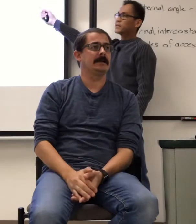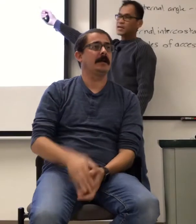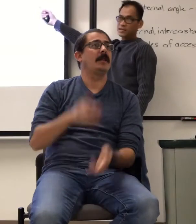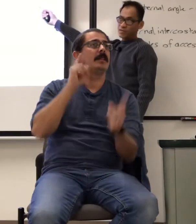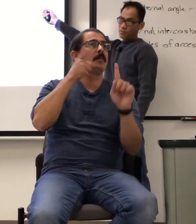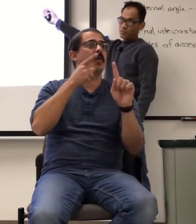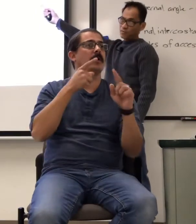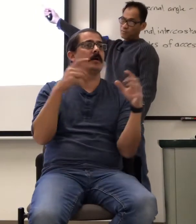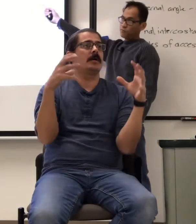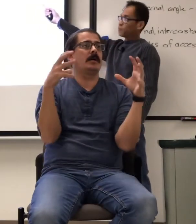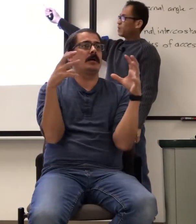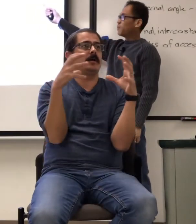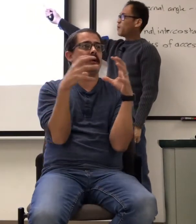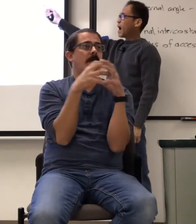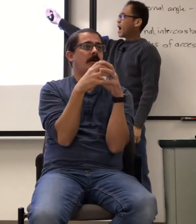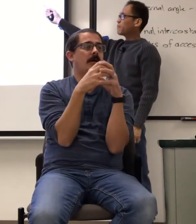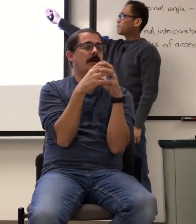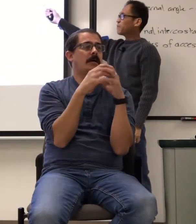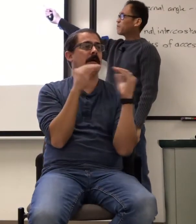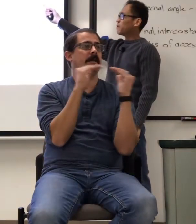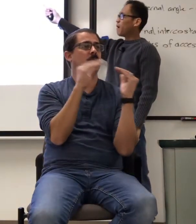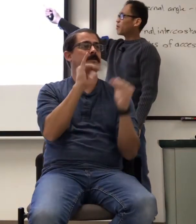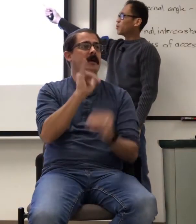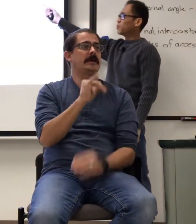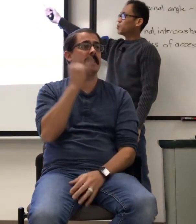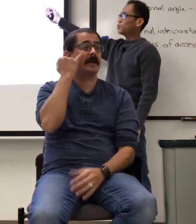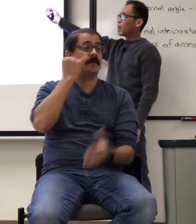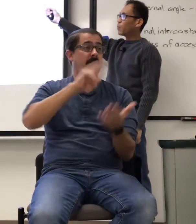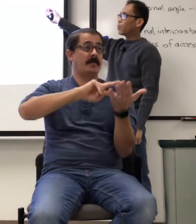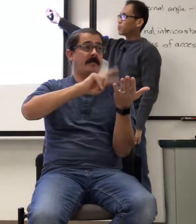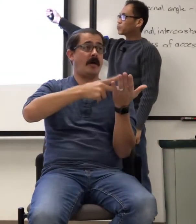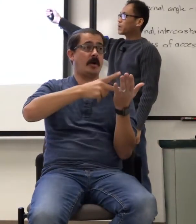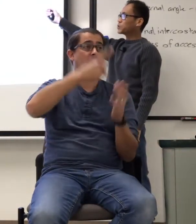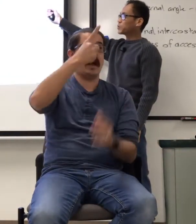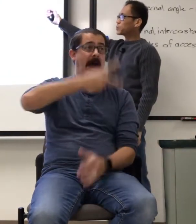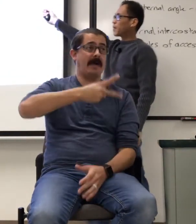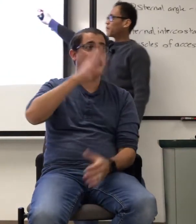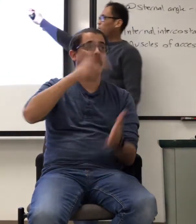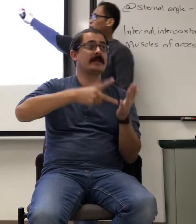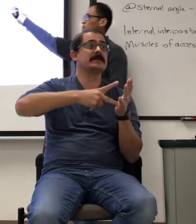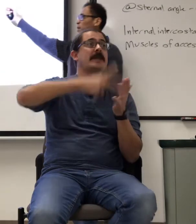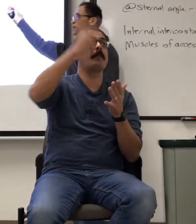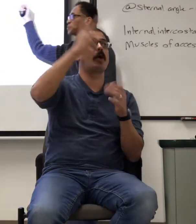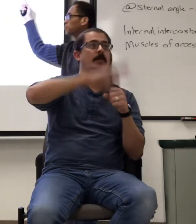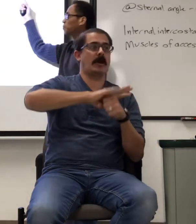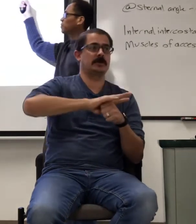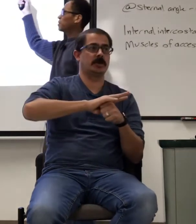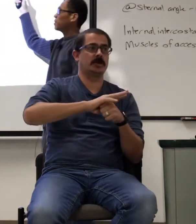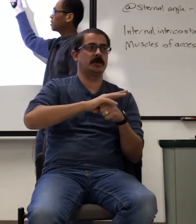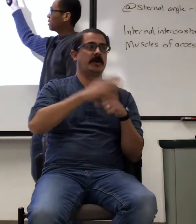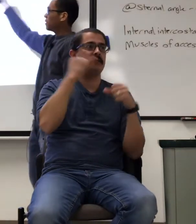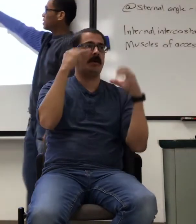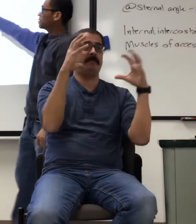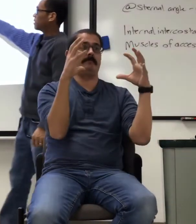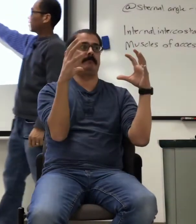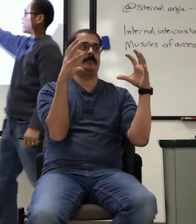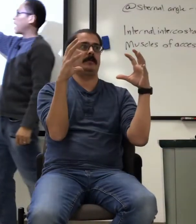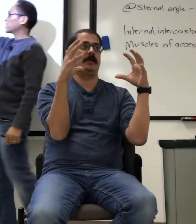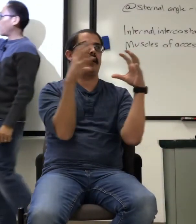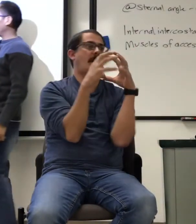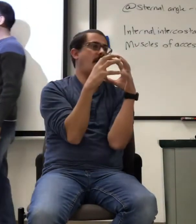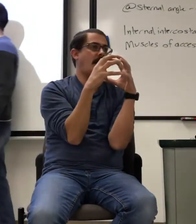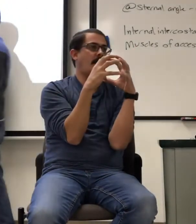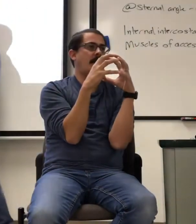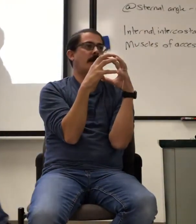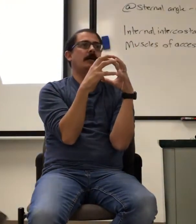it stays equal. If you have the volume, you double the pressure so that the law stays true. These